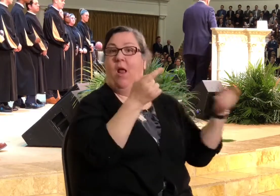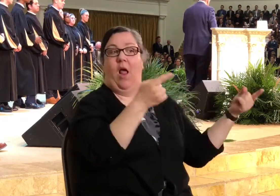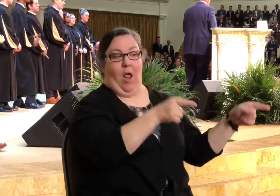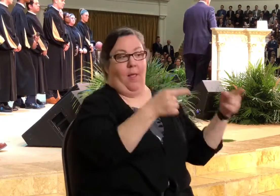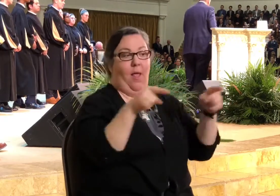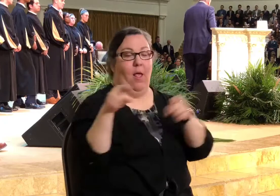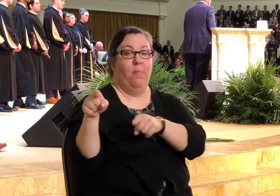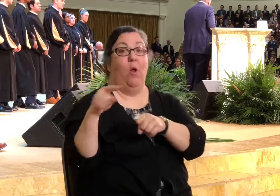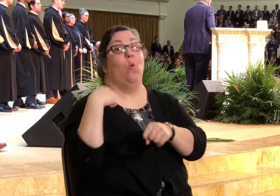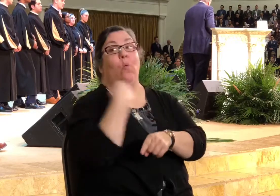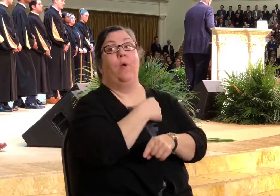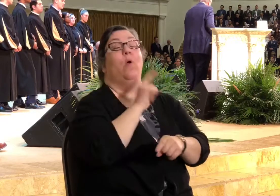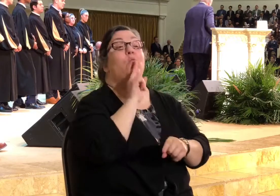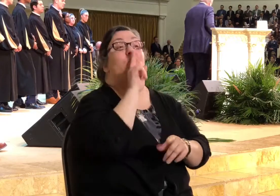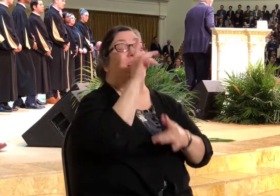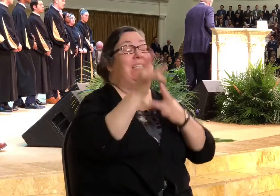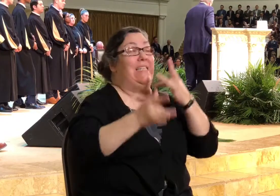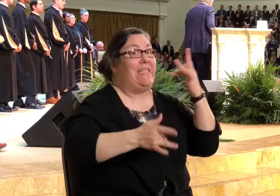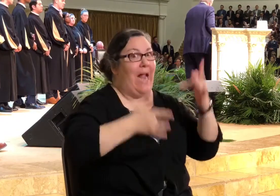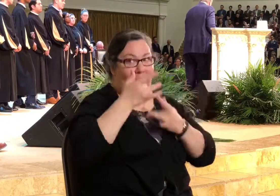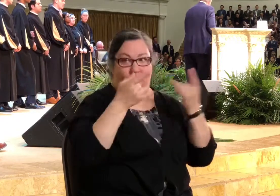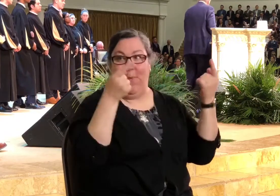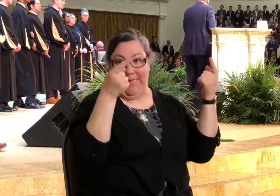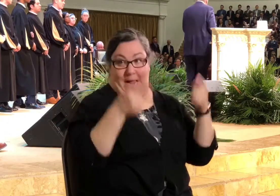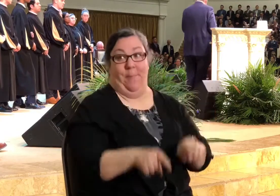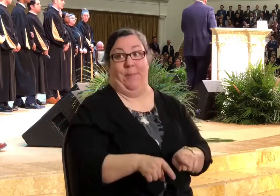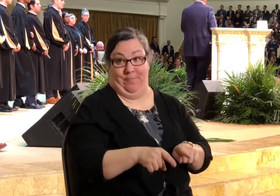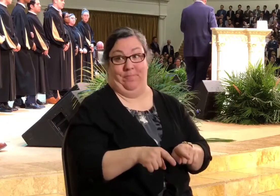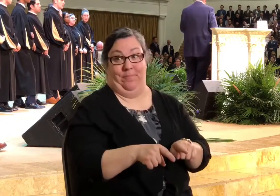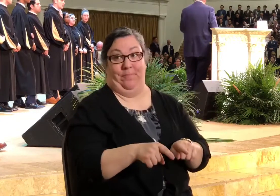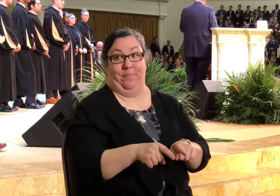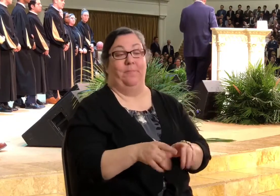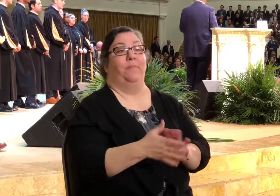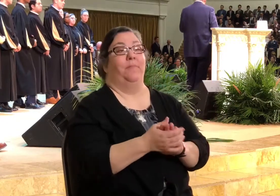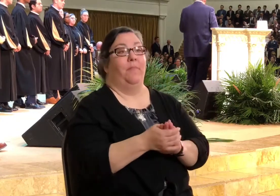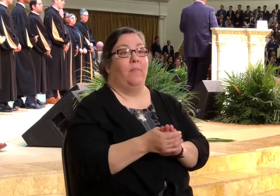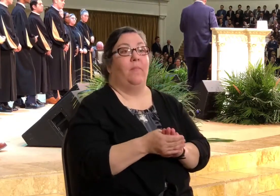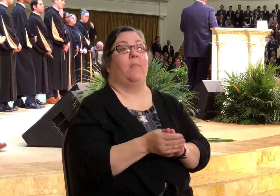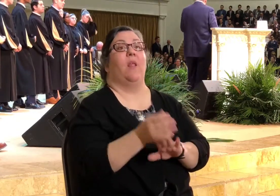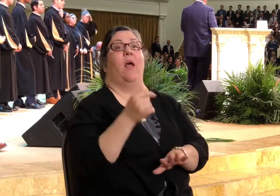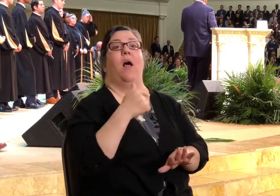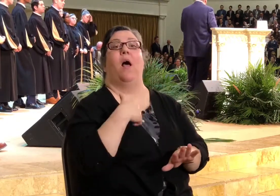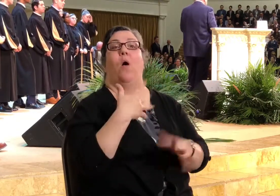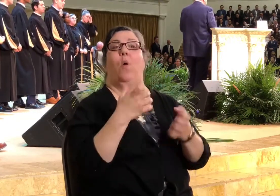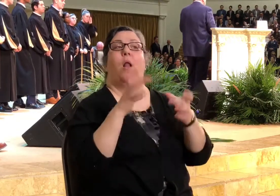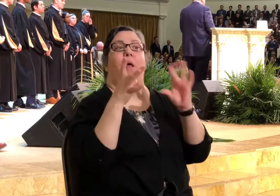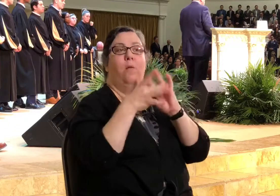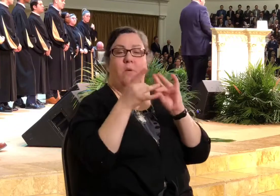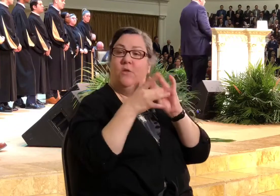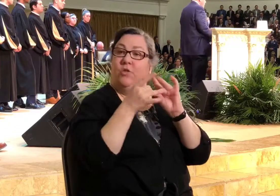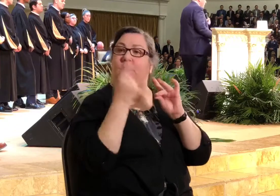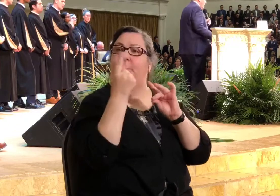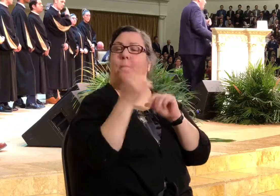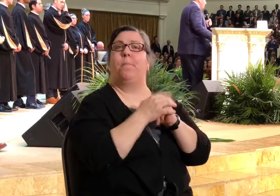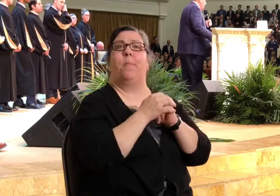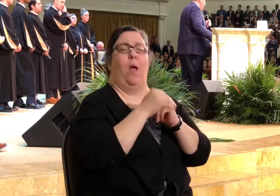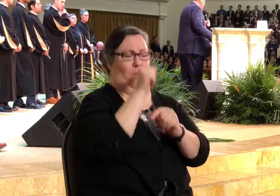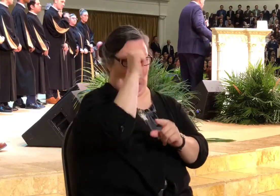we're very excited about that. Amen. And I want to make mention now,